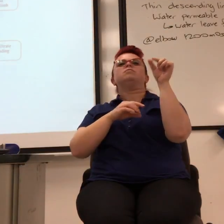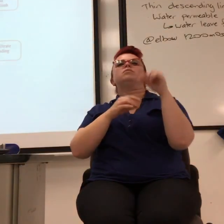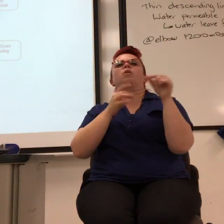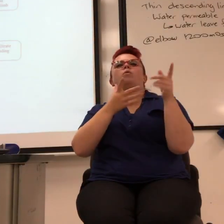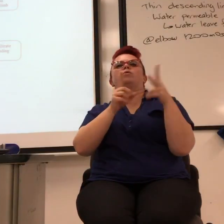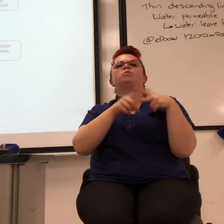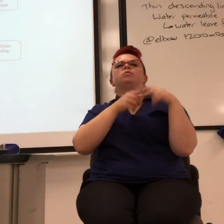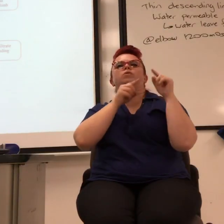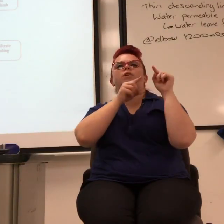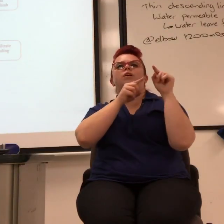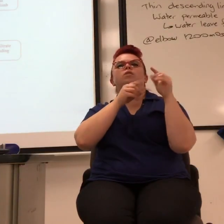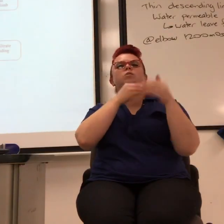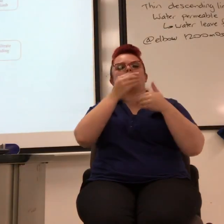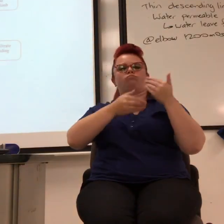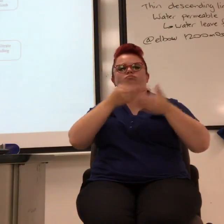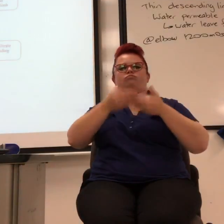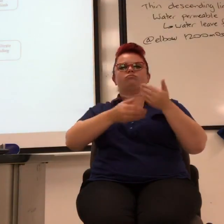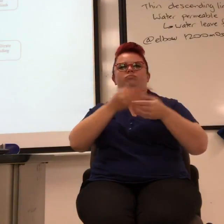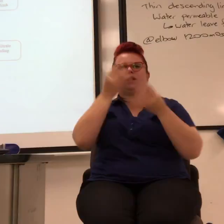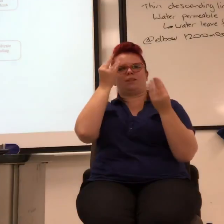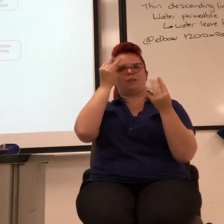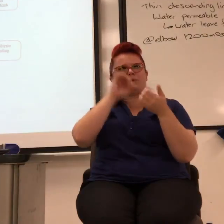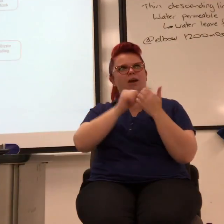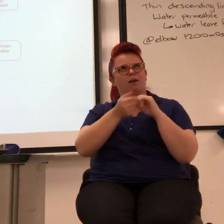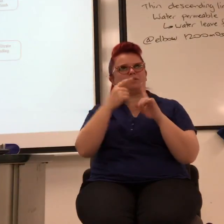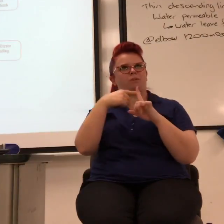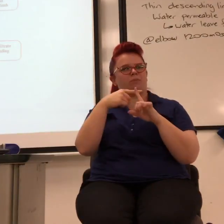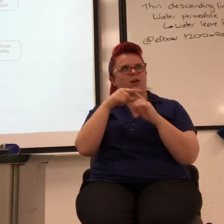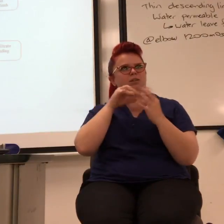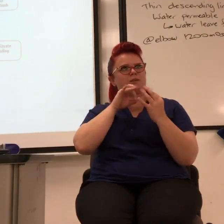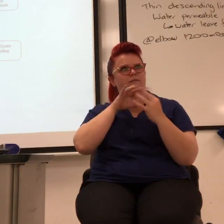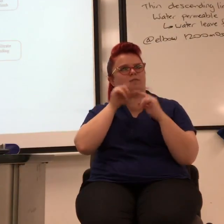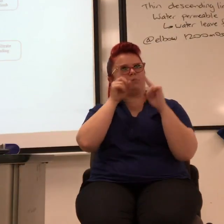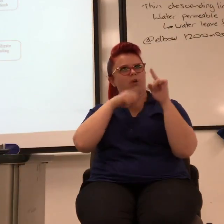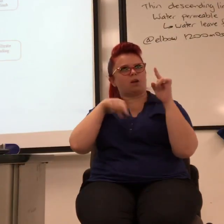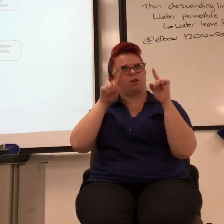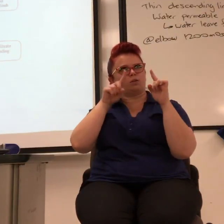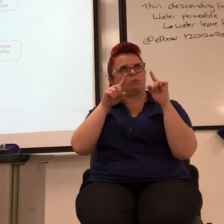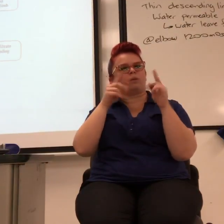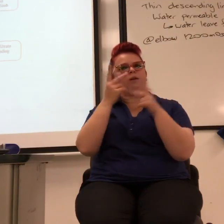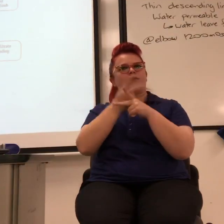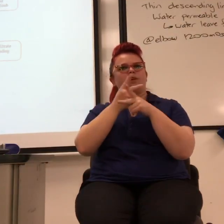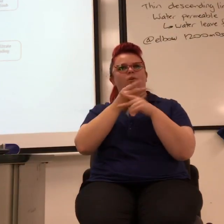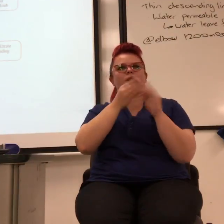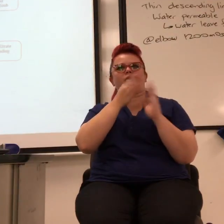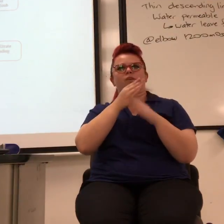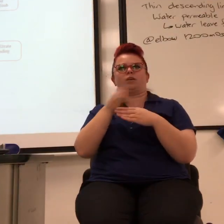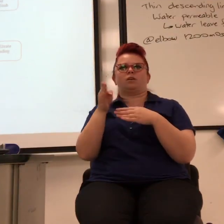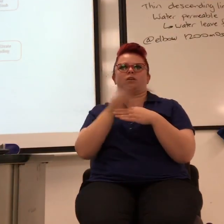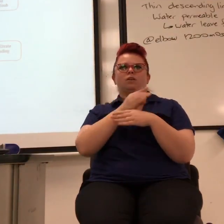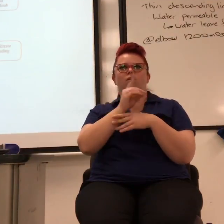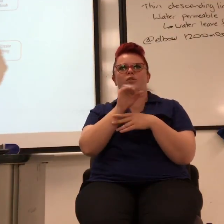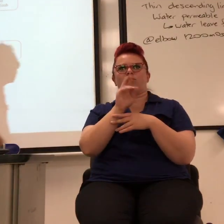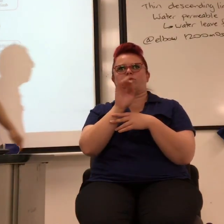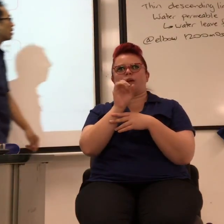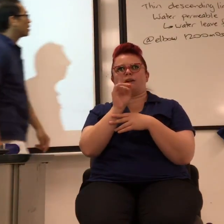yourself, how is this a positive feedback loop multiplying the gradient? Let's go through it.